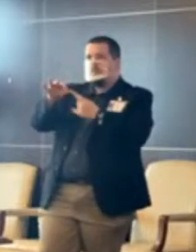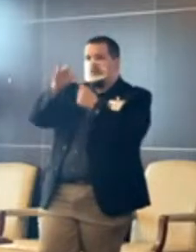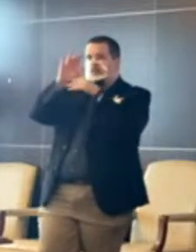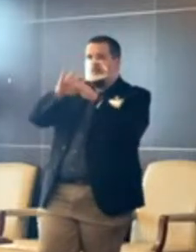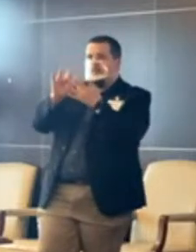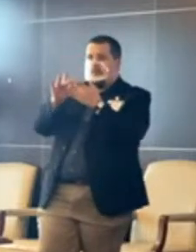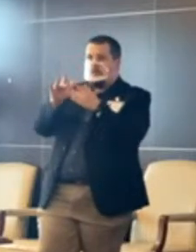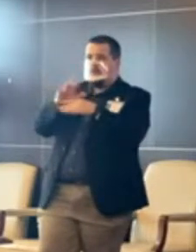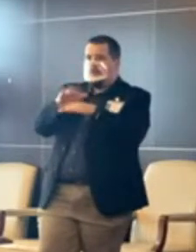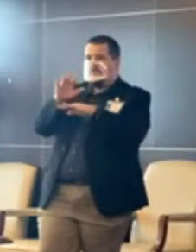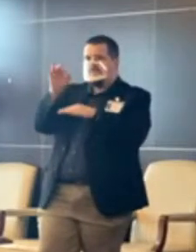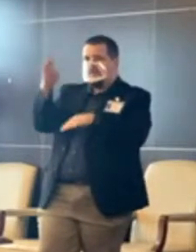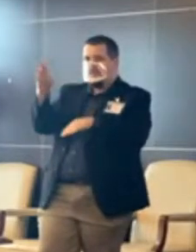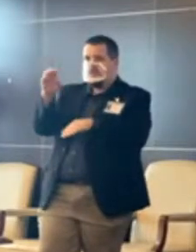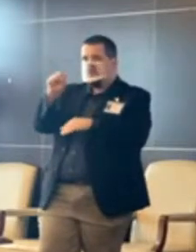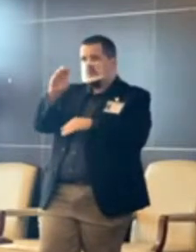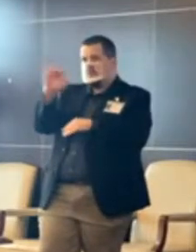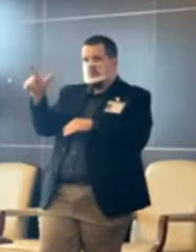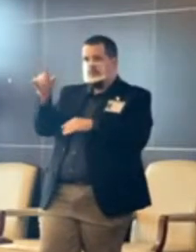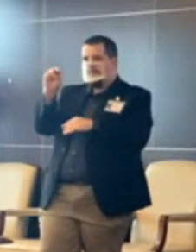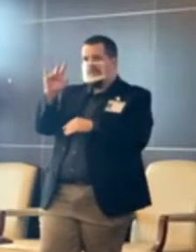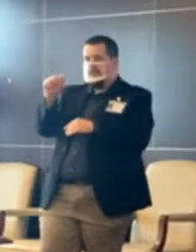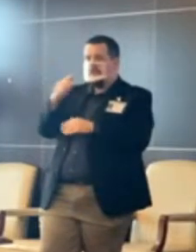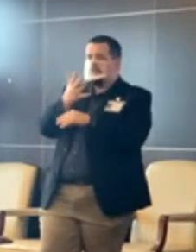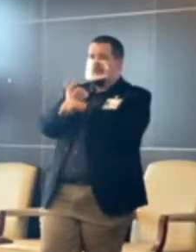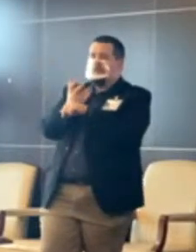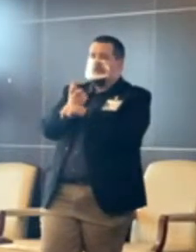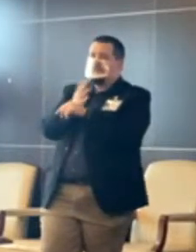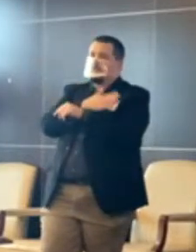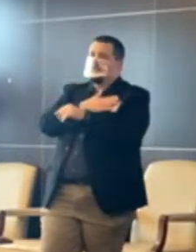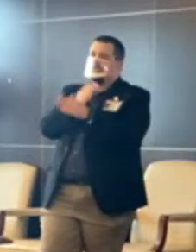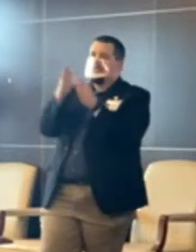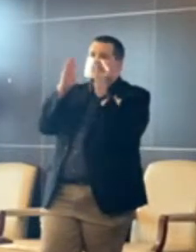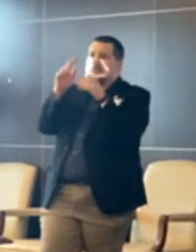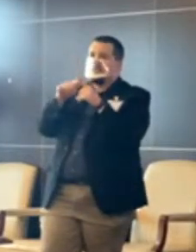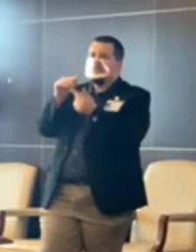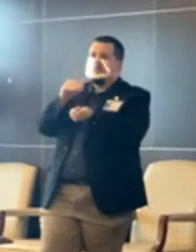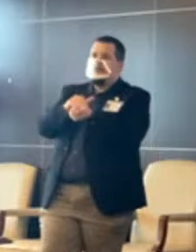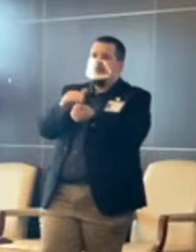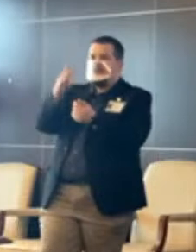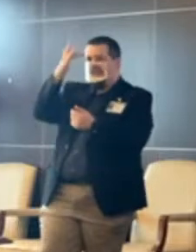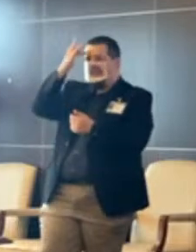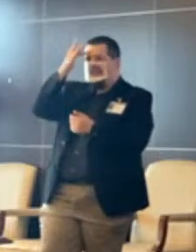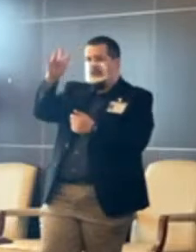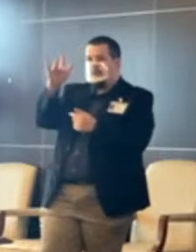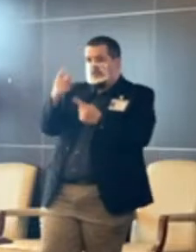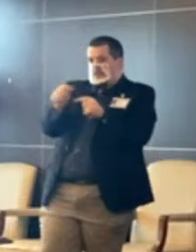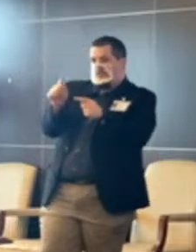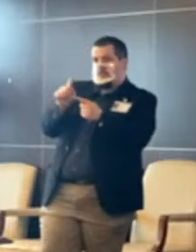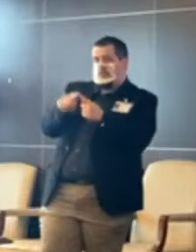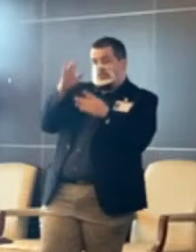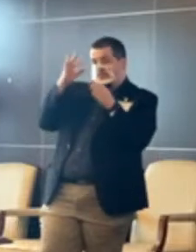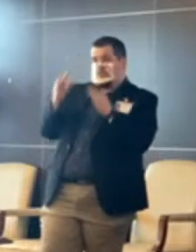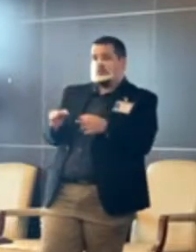on social media. I beg you to please listen to the medical experts when trying to determine treatment options